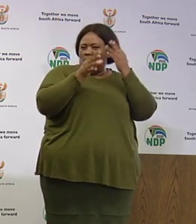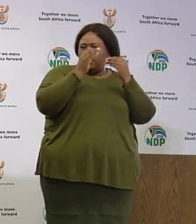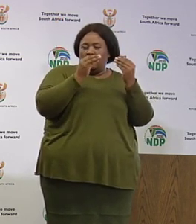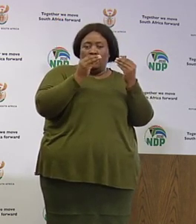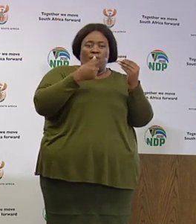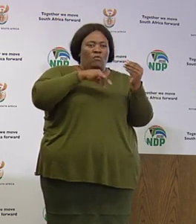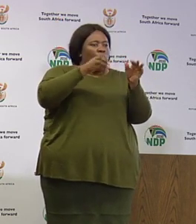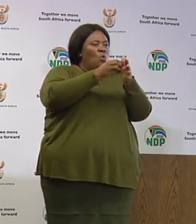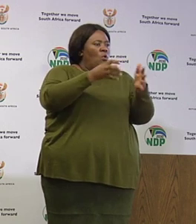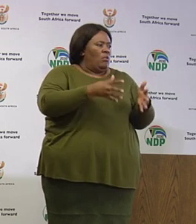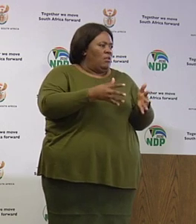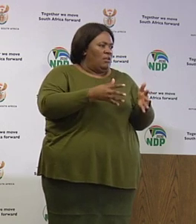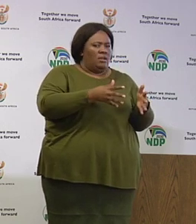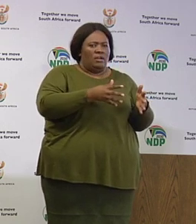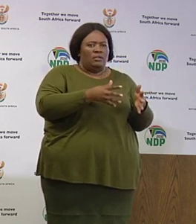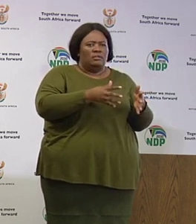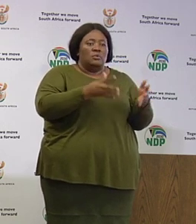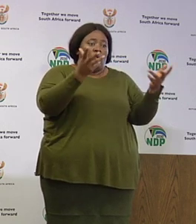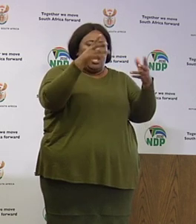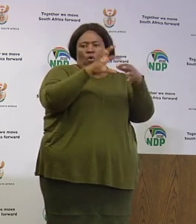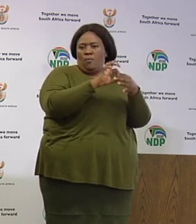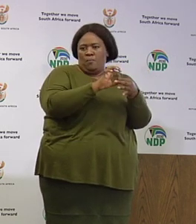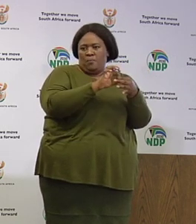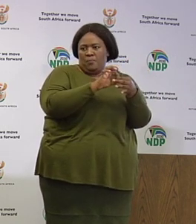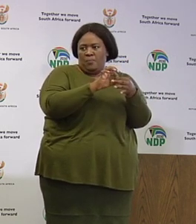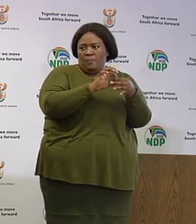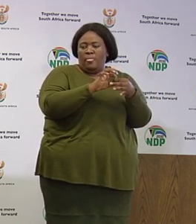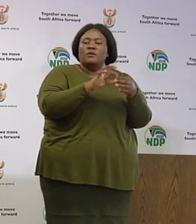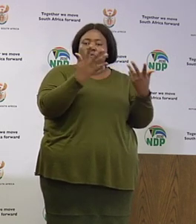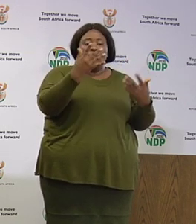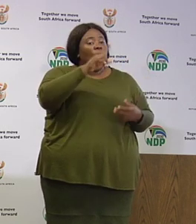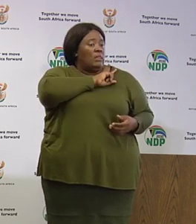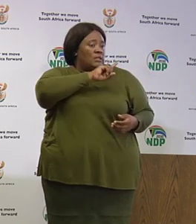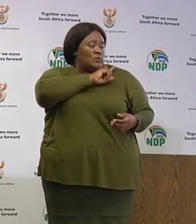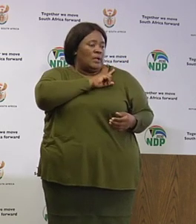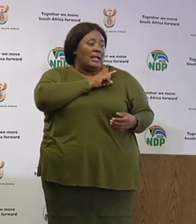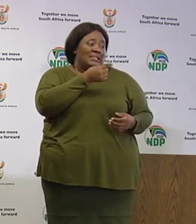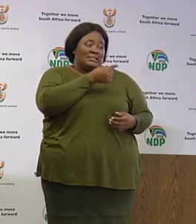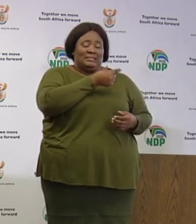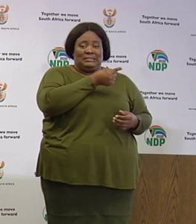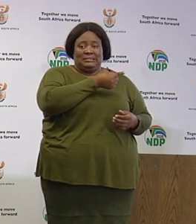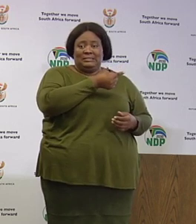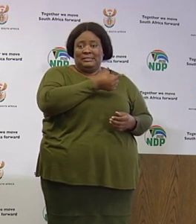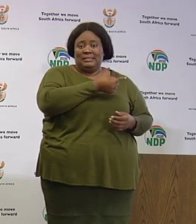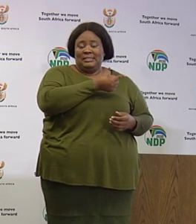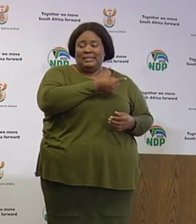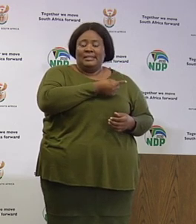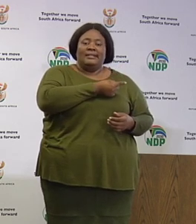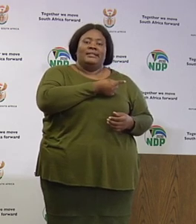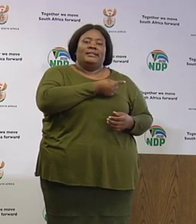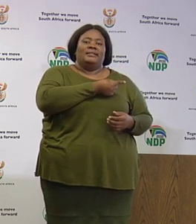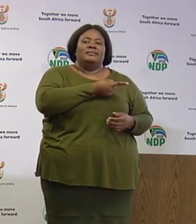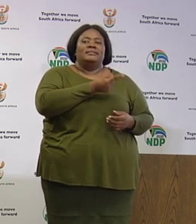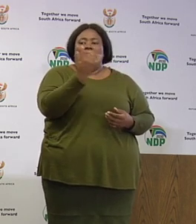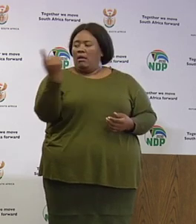our learners that are at home. So that's why she was not going